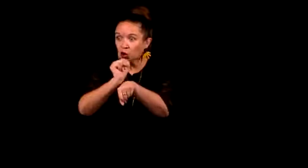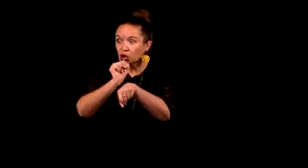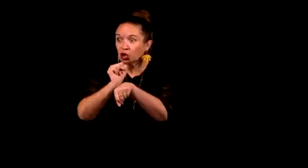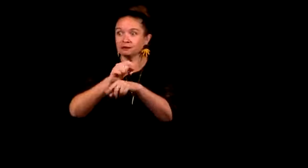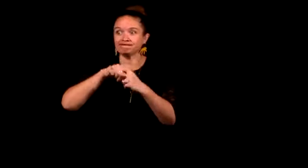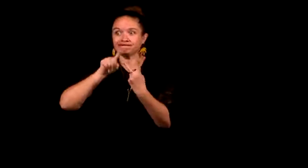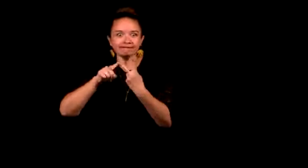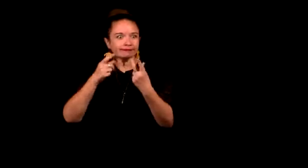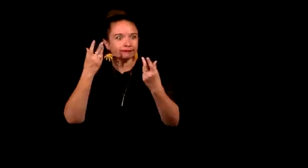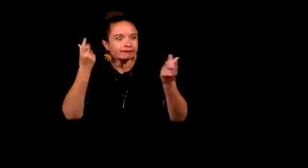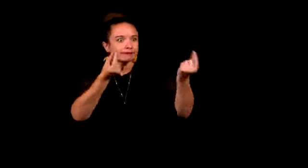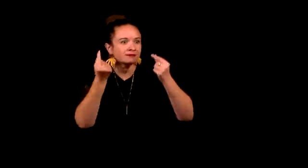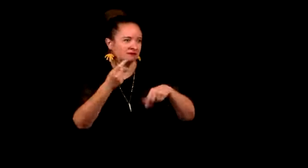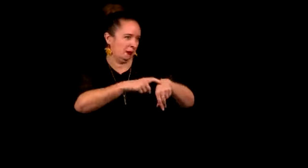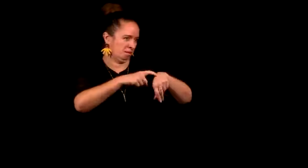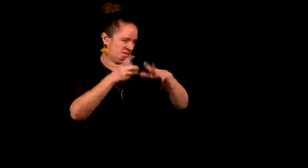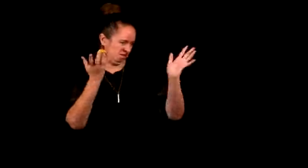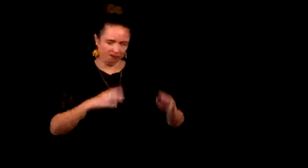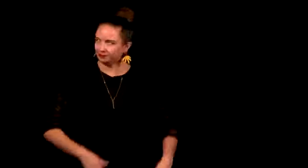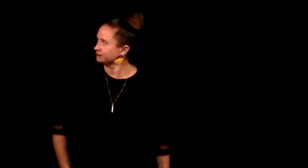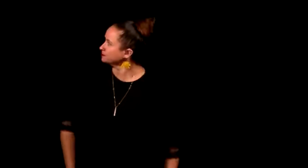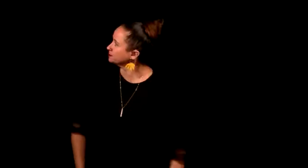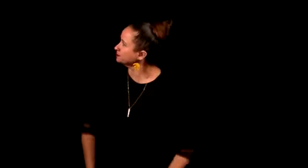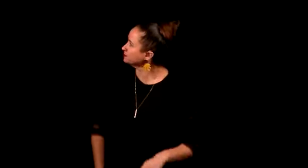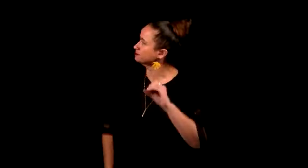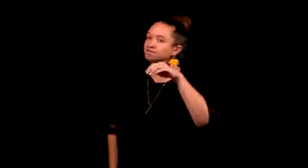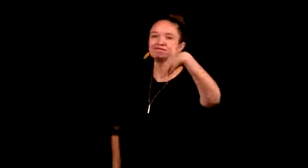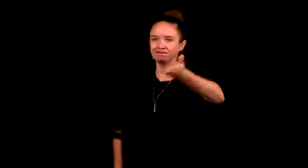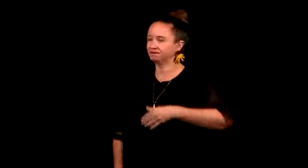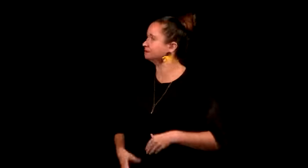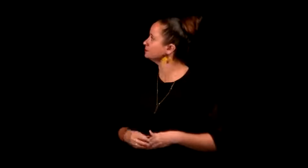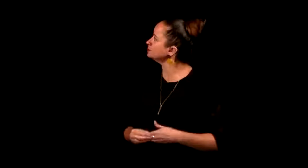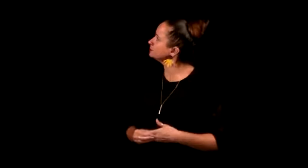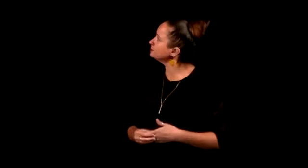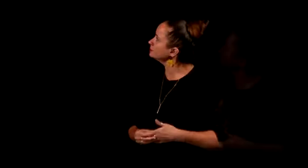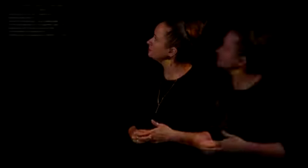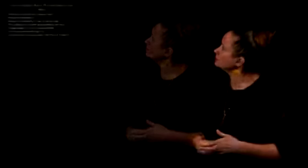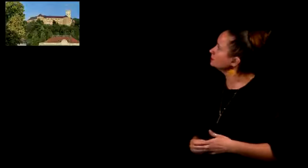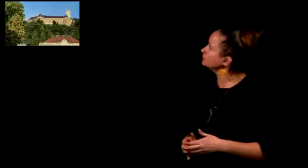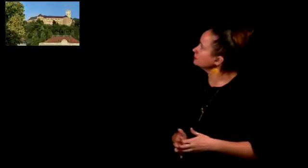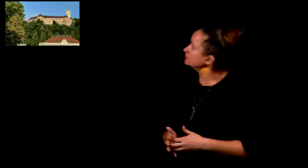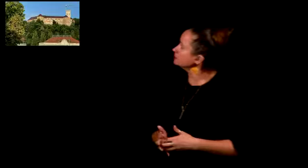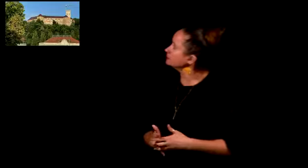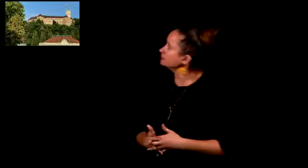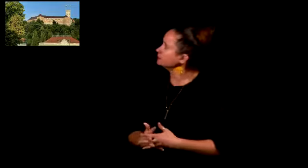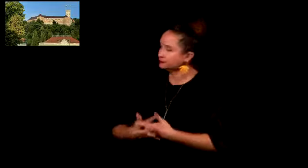Time definitely controls our lives with work and what we do. Everything is related back to time.